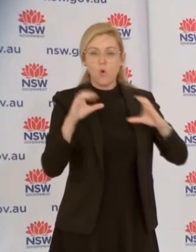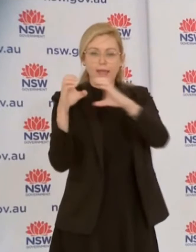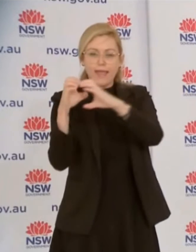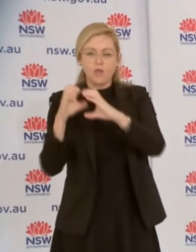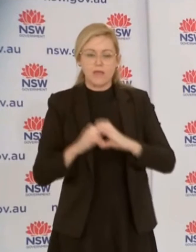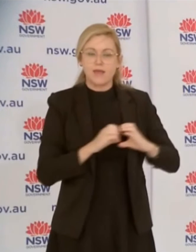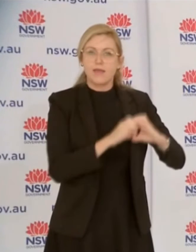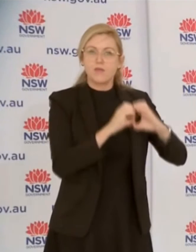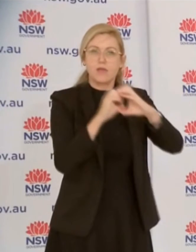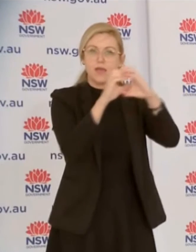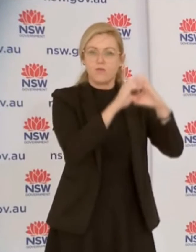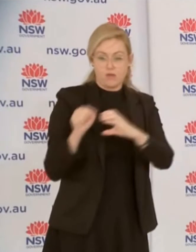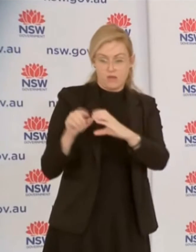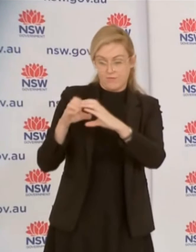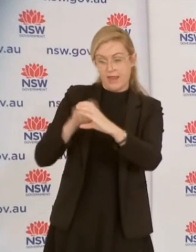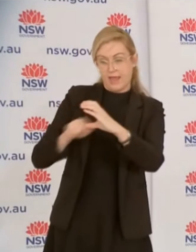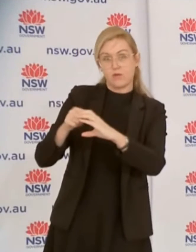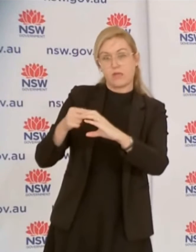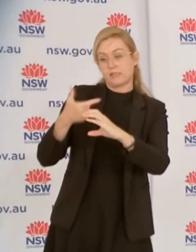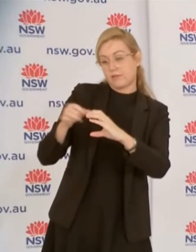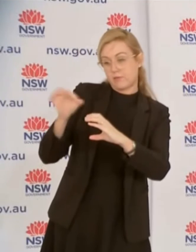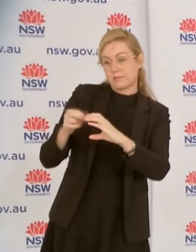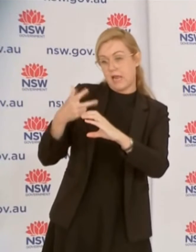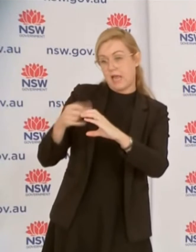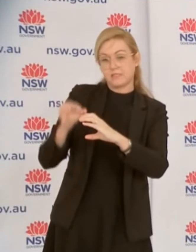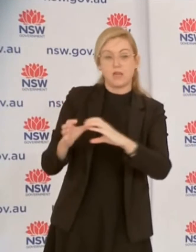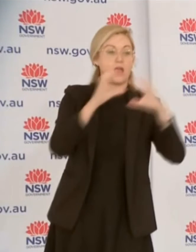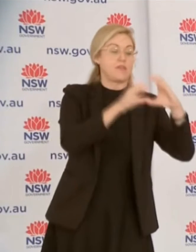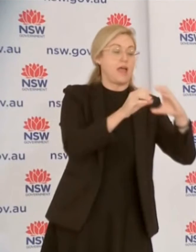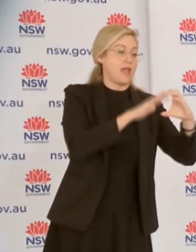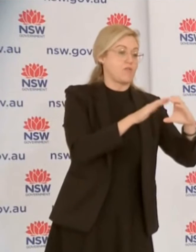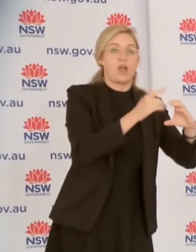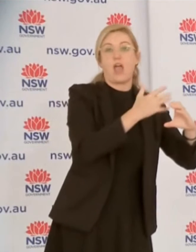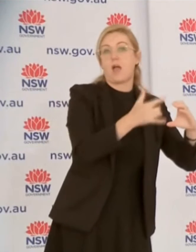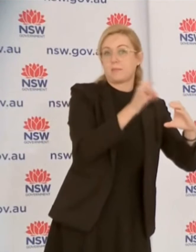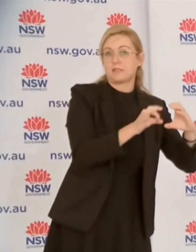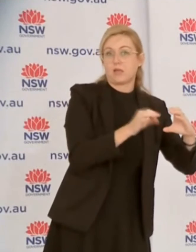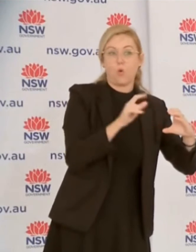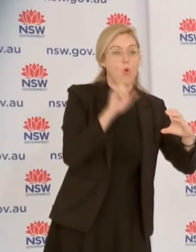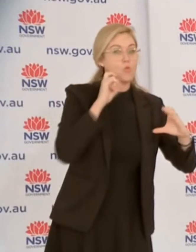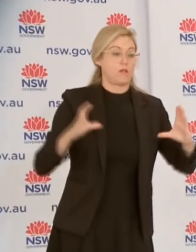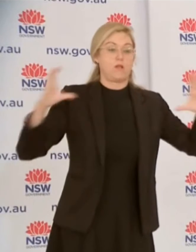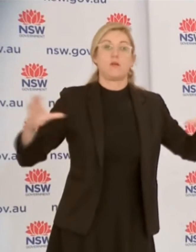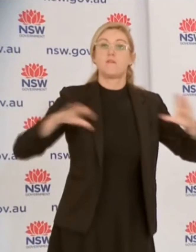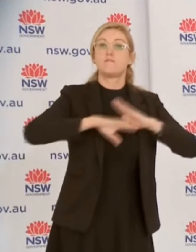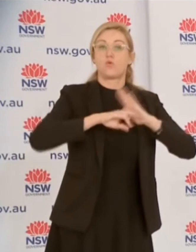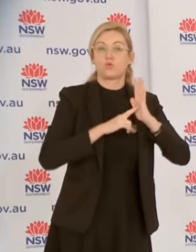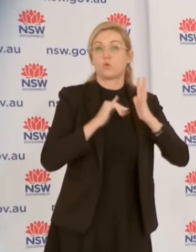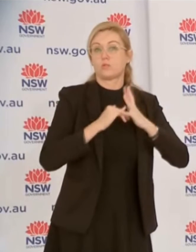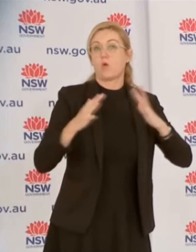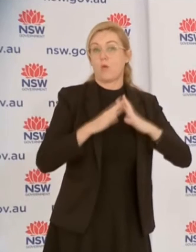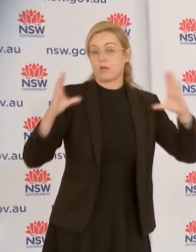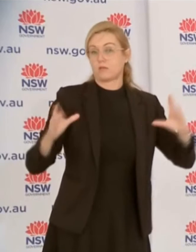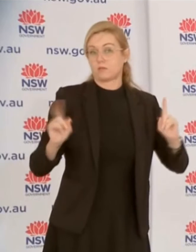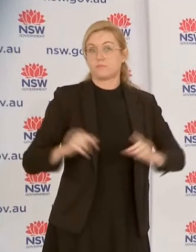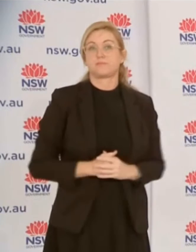it mean the whole state is still in less freedom? Look, as much as possible, that's why, and the Deputy Premier certainly does this with the regions, we